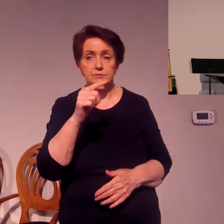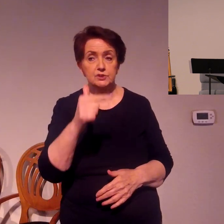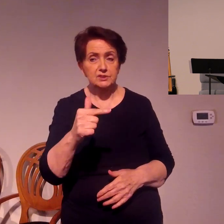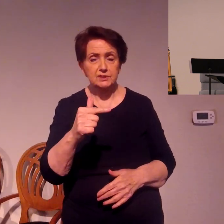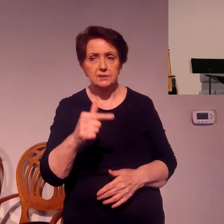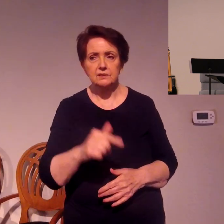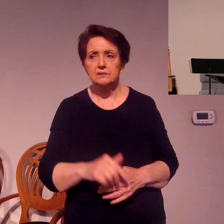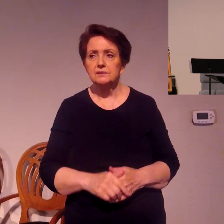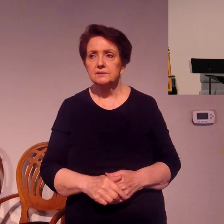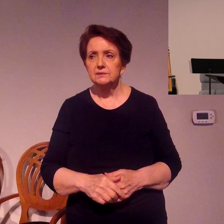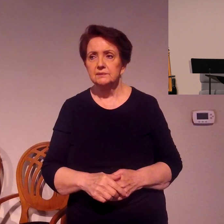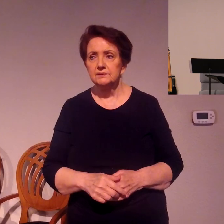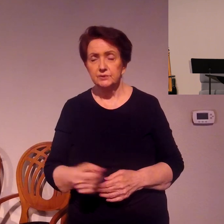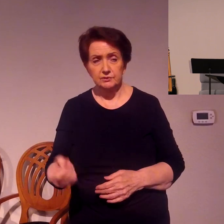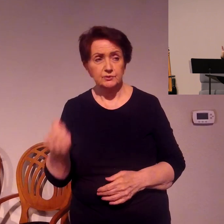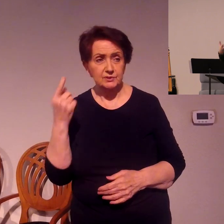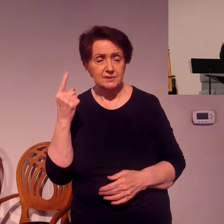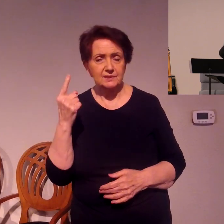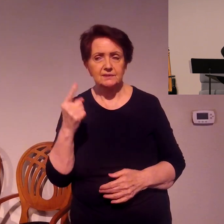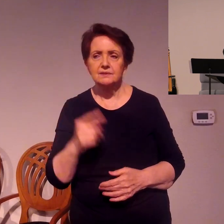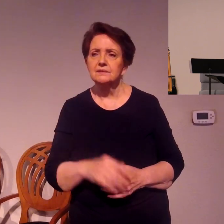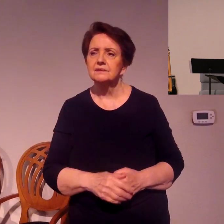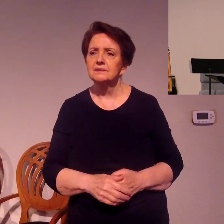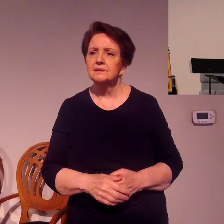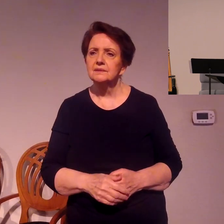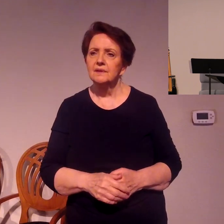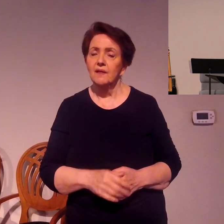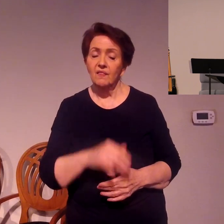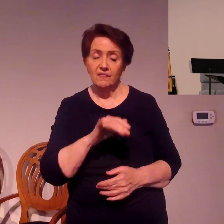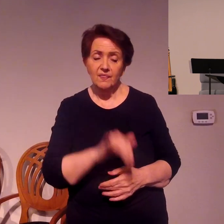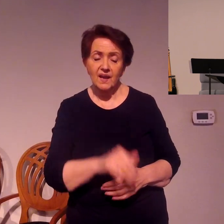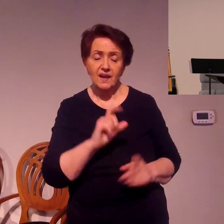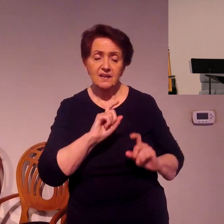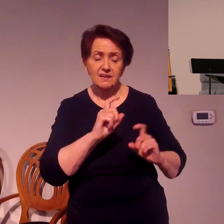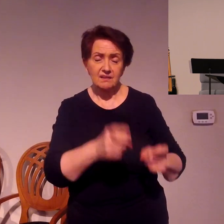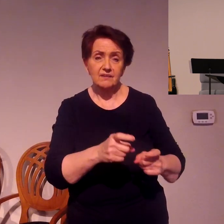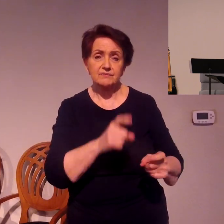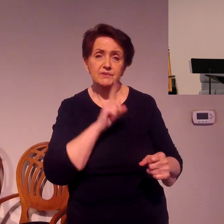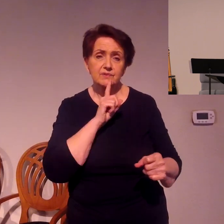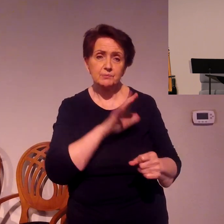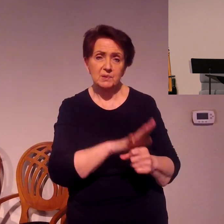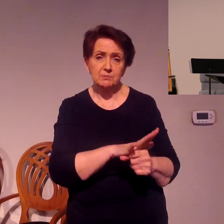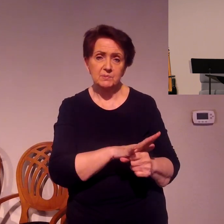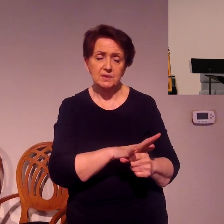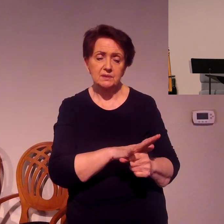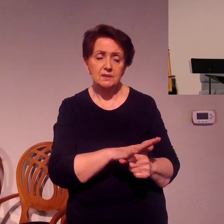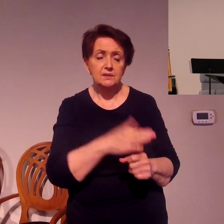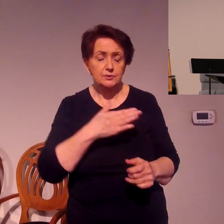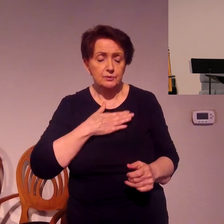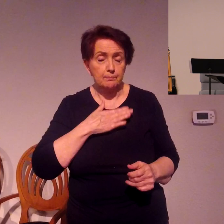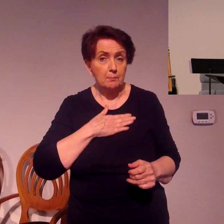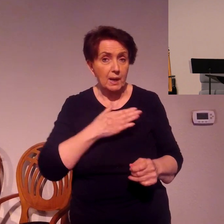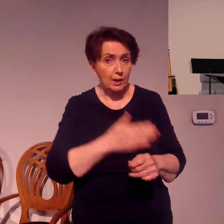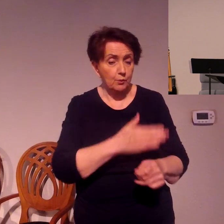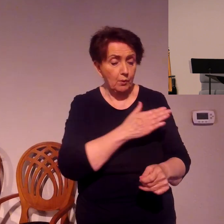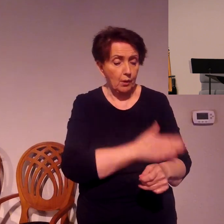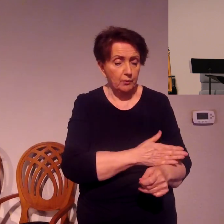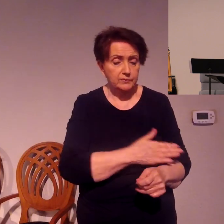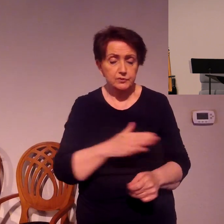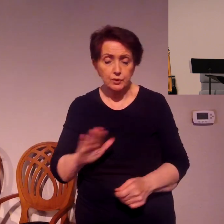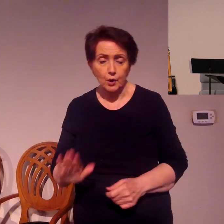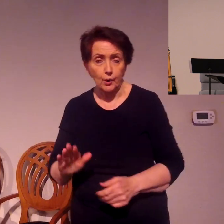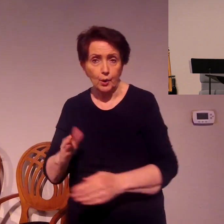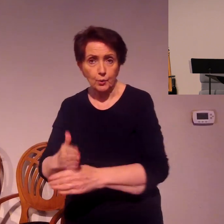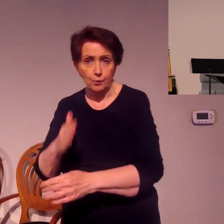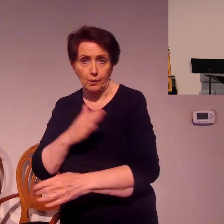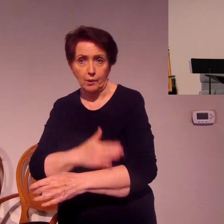an extraordinary gift of being committed to my growth, to her own growth. That's, you know, she